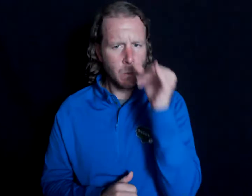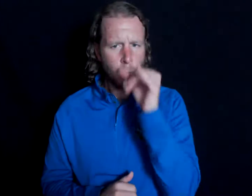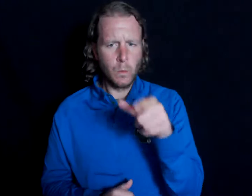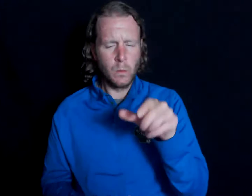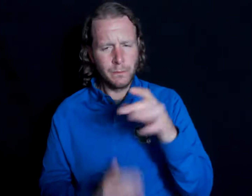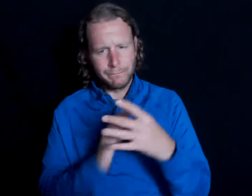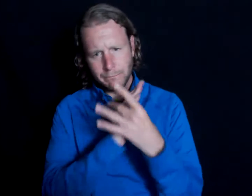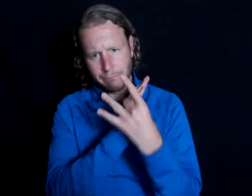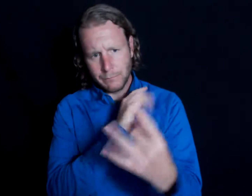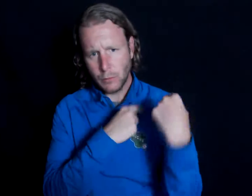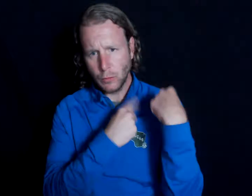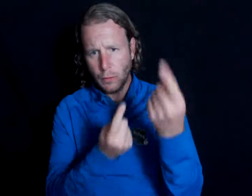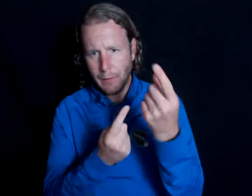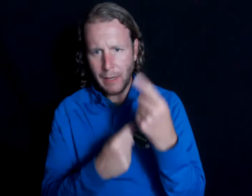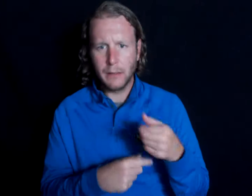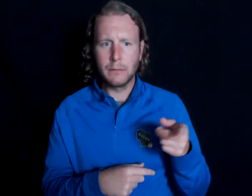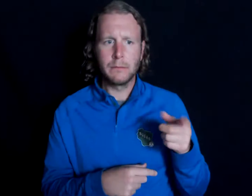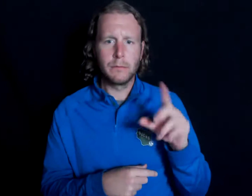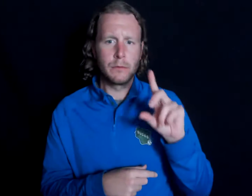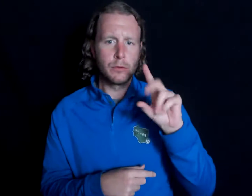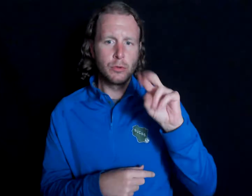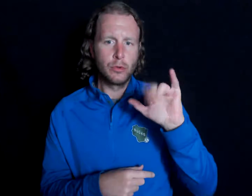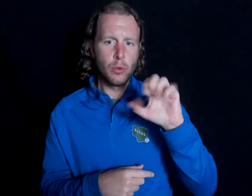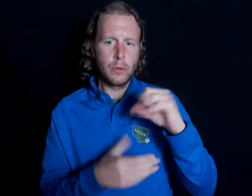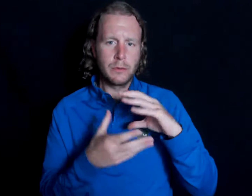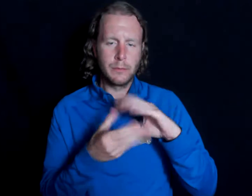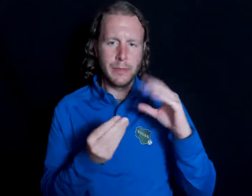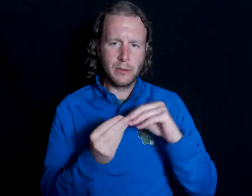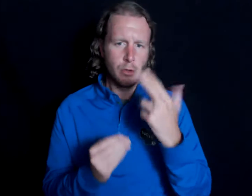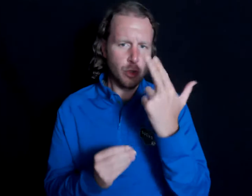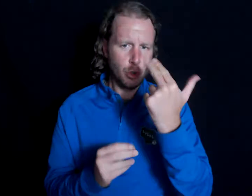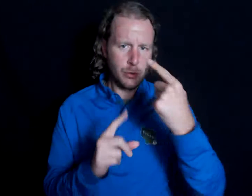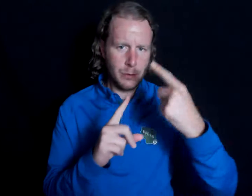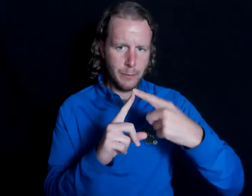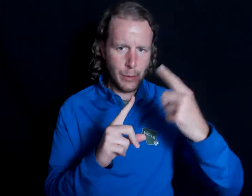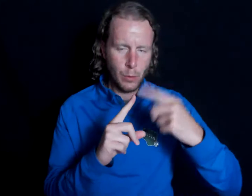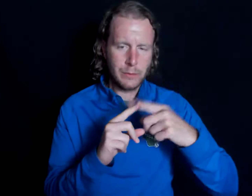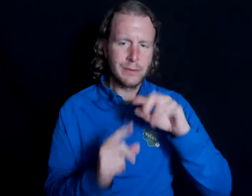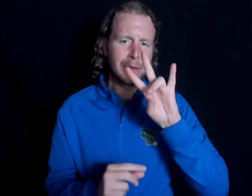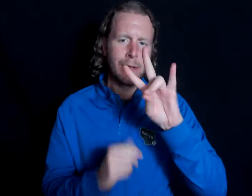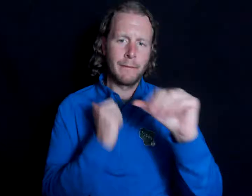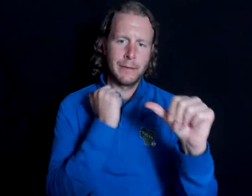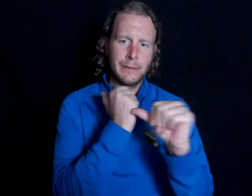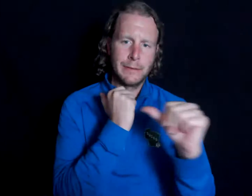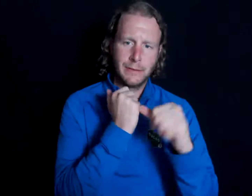has. Both ends. 13 points, really efficiently done. 7 assists. Great ball pressure.